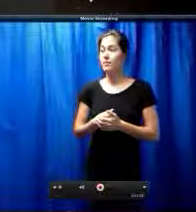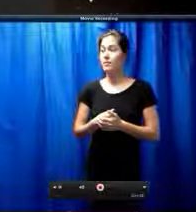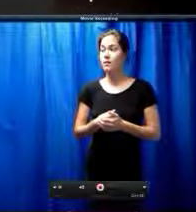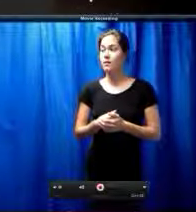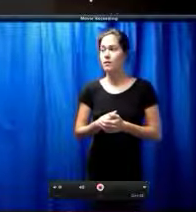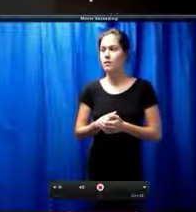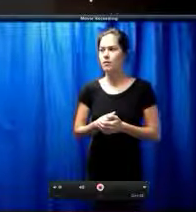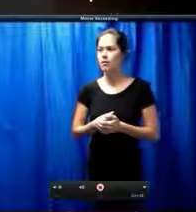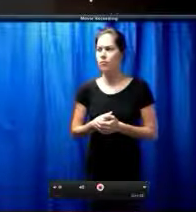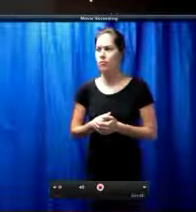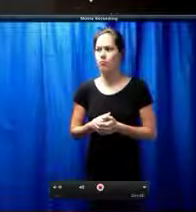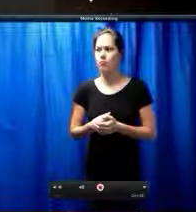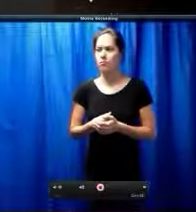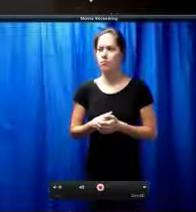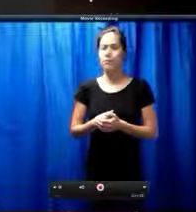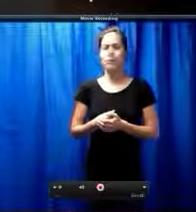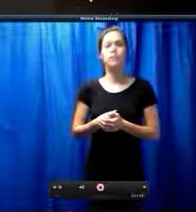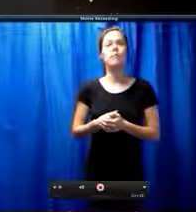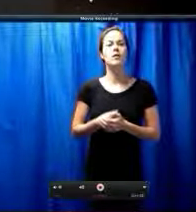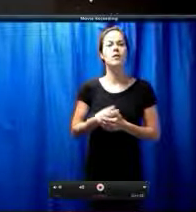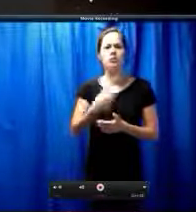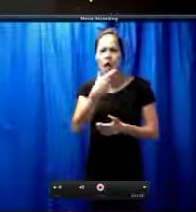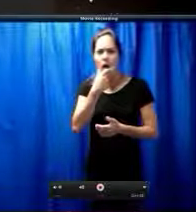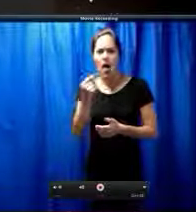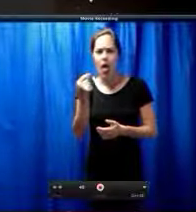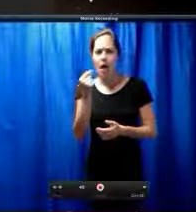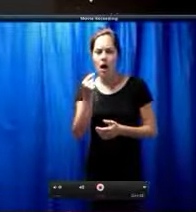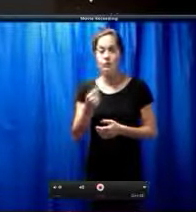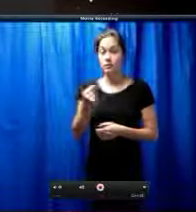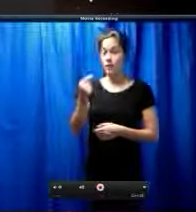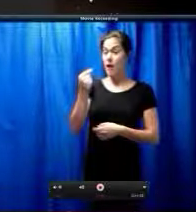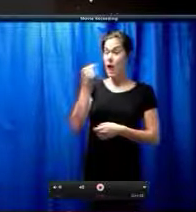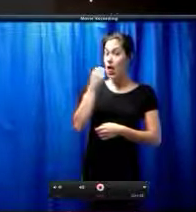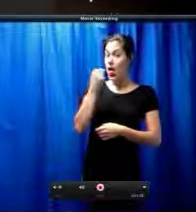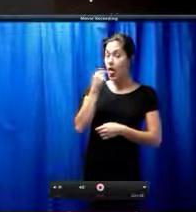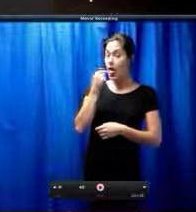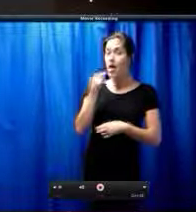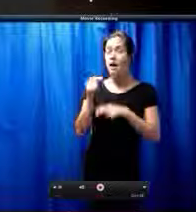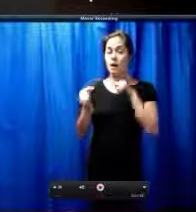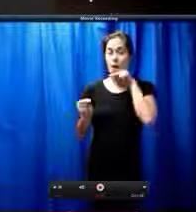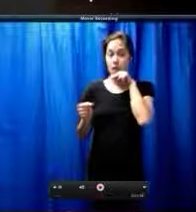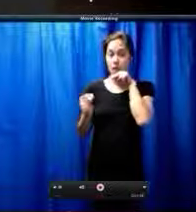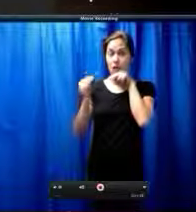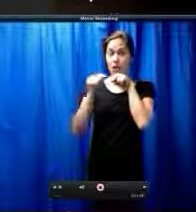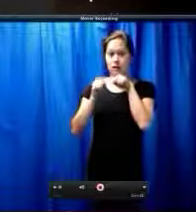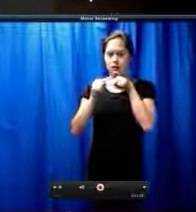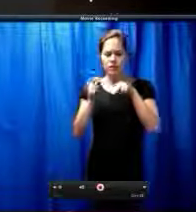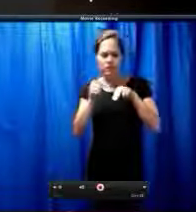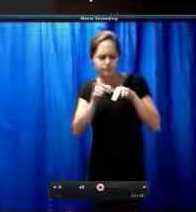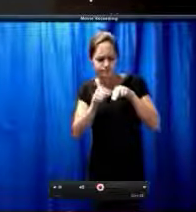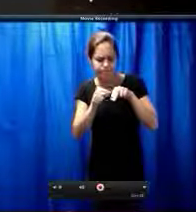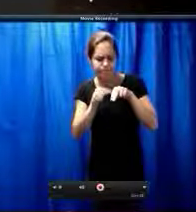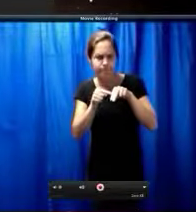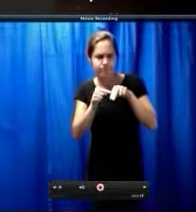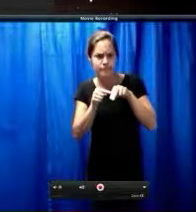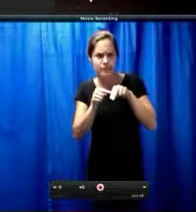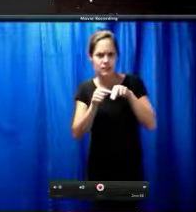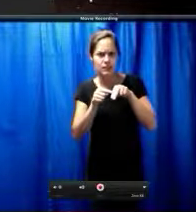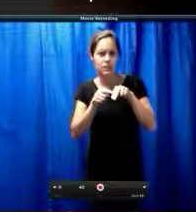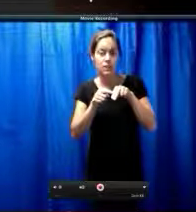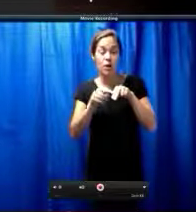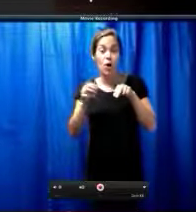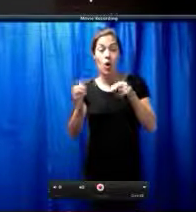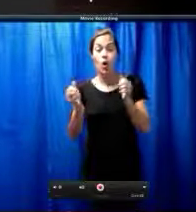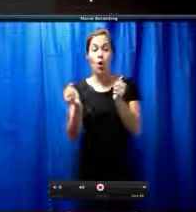anything's going on there, right? So look what happens when we show you it with the fluorescence technology. That top